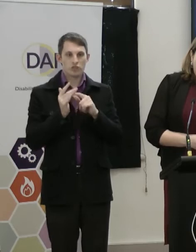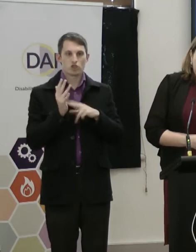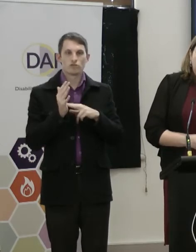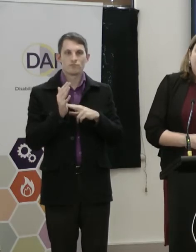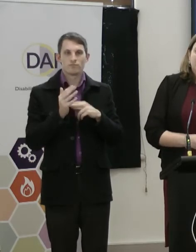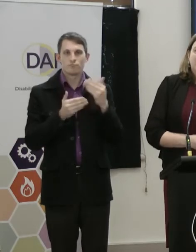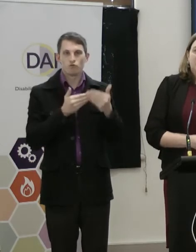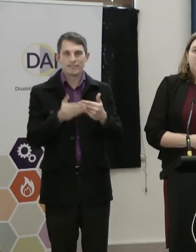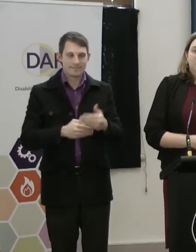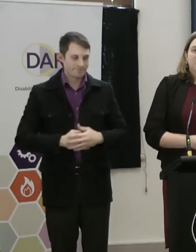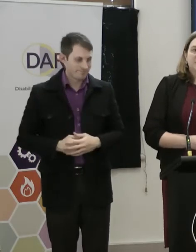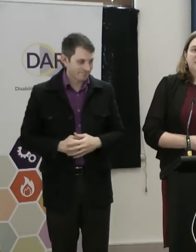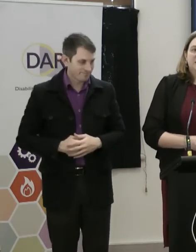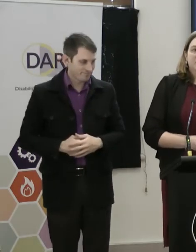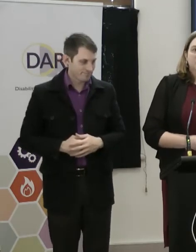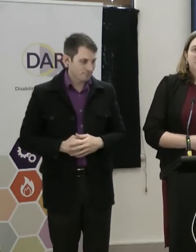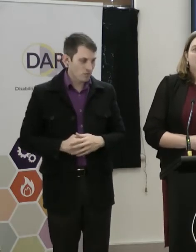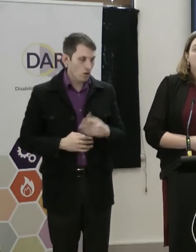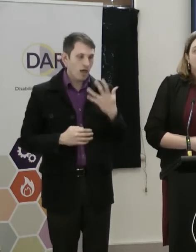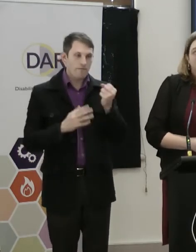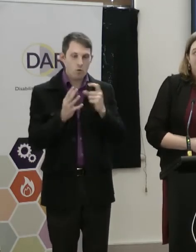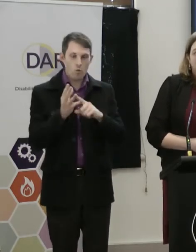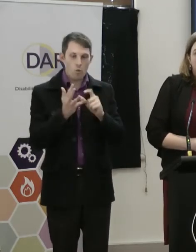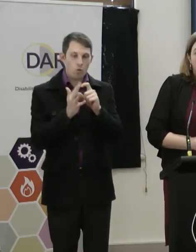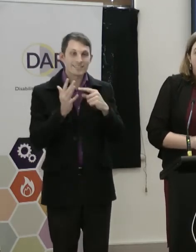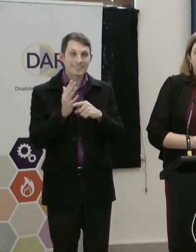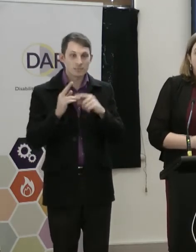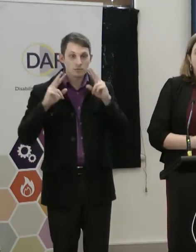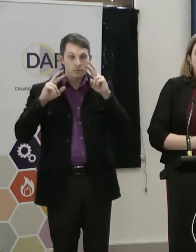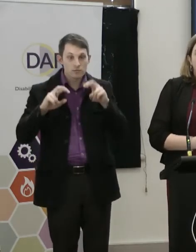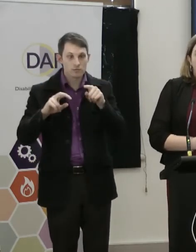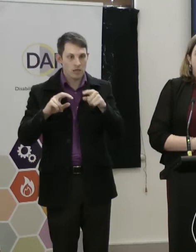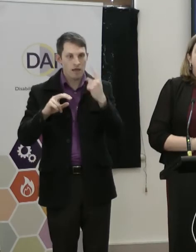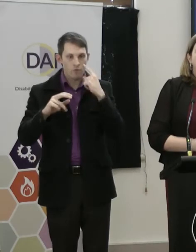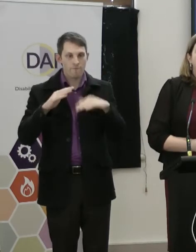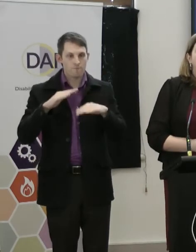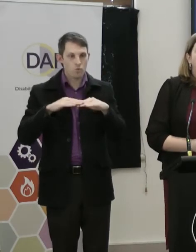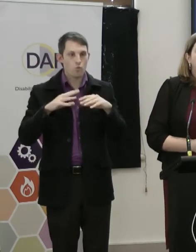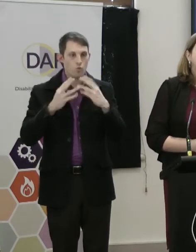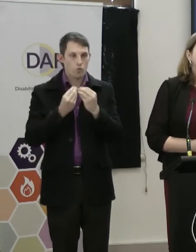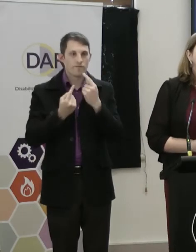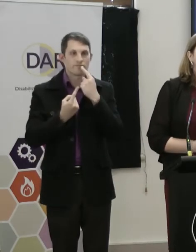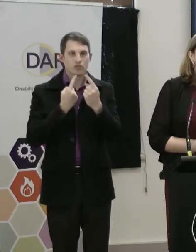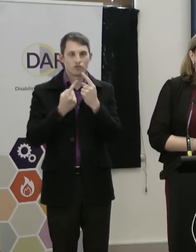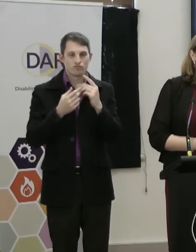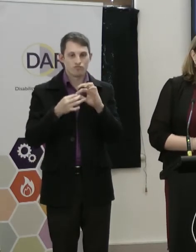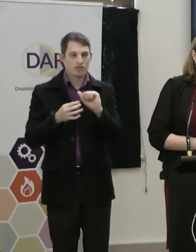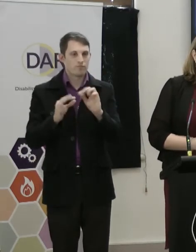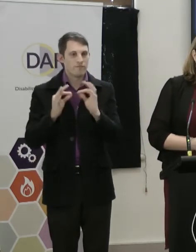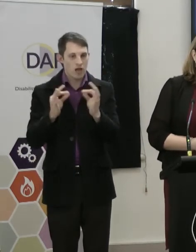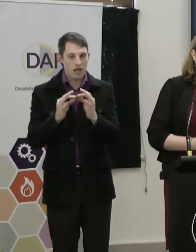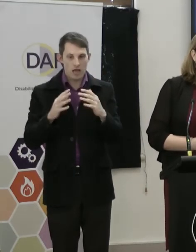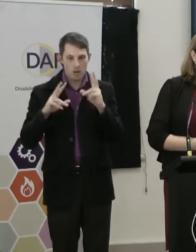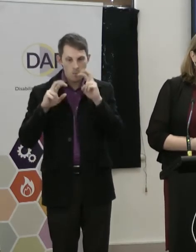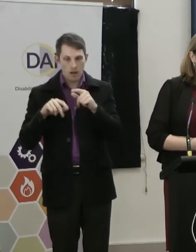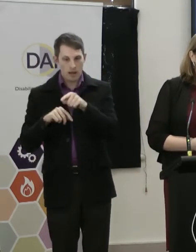When we look at the audit process, it looks at all information held by the Commission in relation to a provider. So complaint